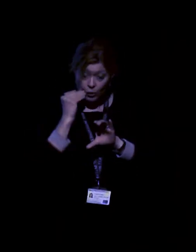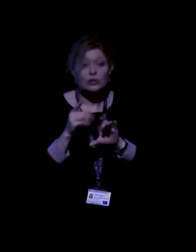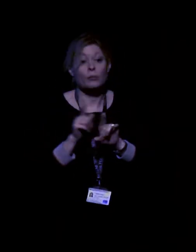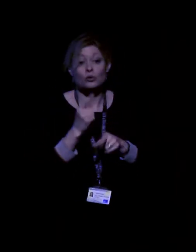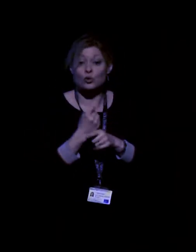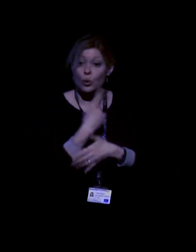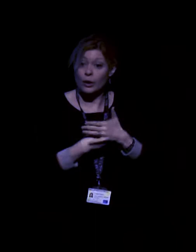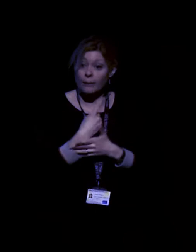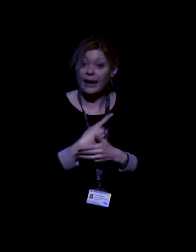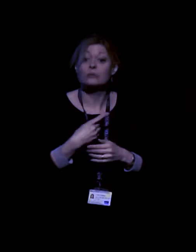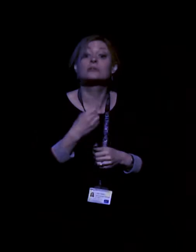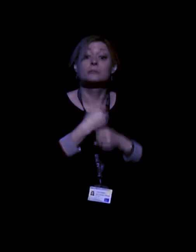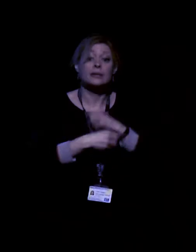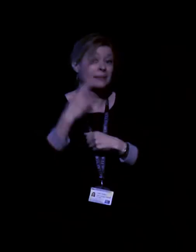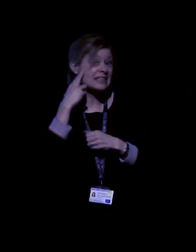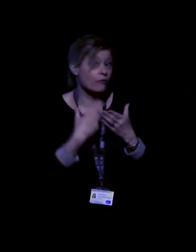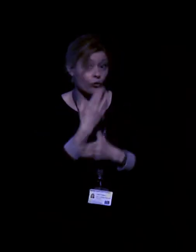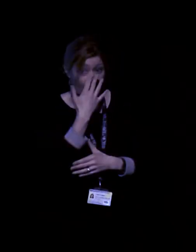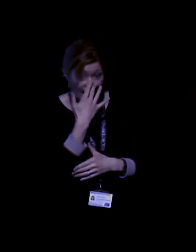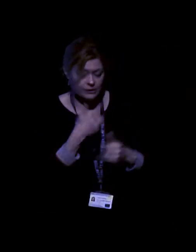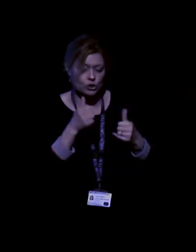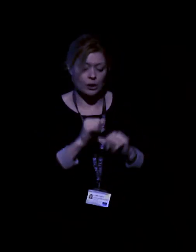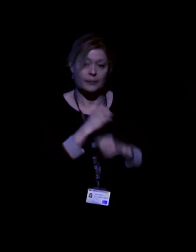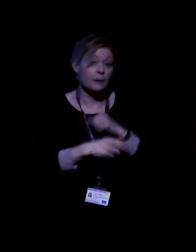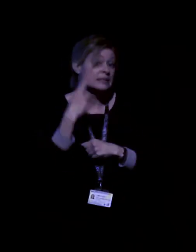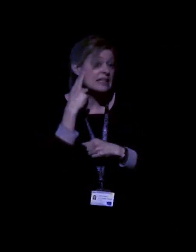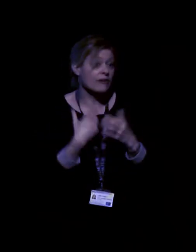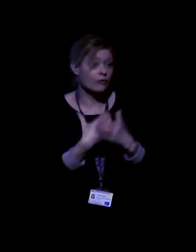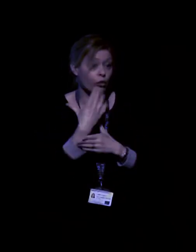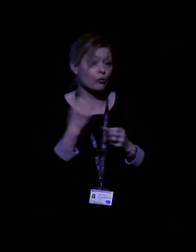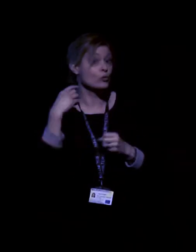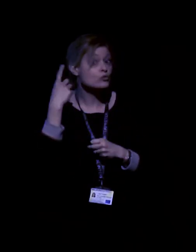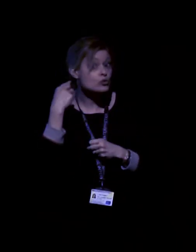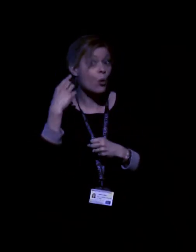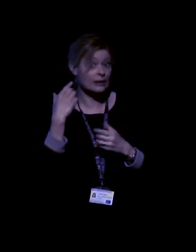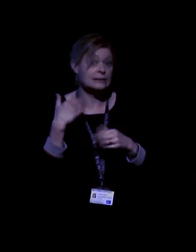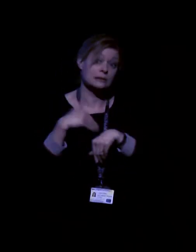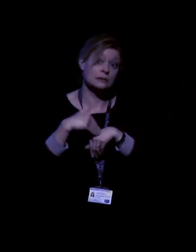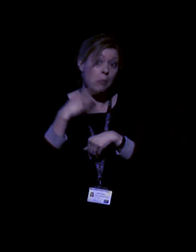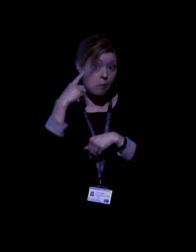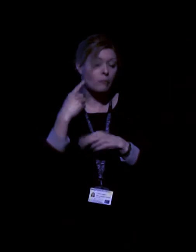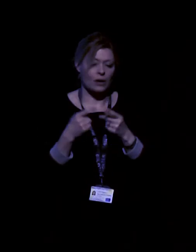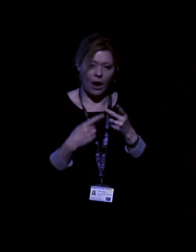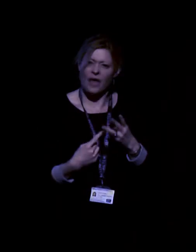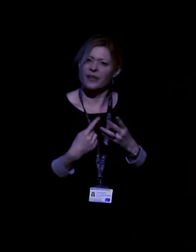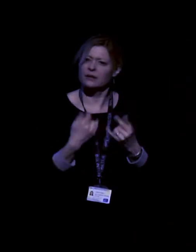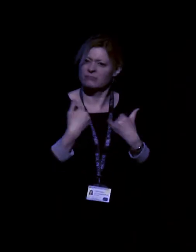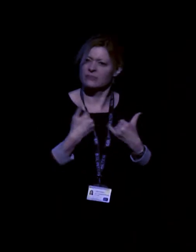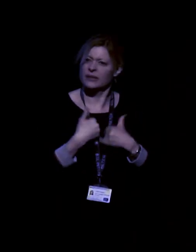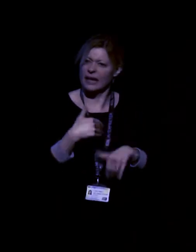age, noise-induced hearing loss, outer and middle ear conditions that can affect tinnitus, and